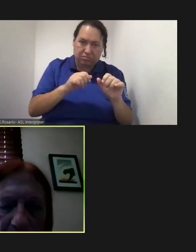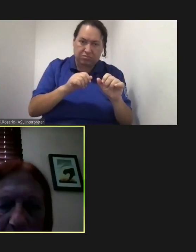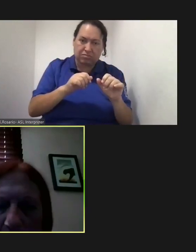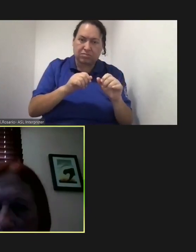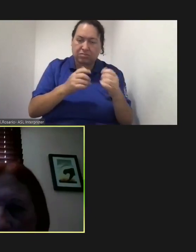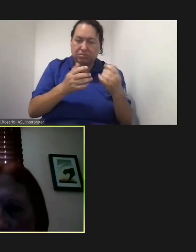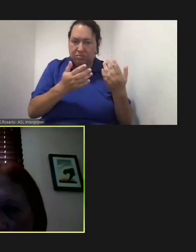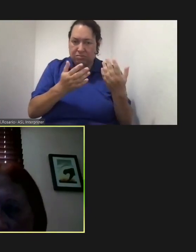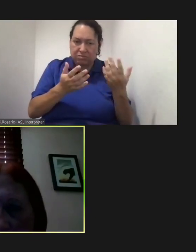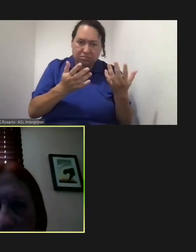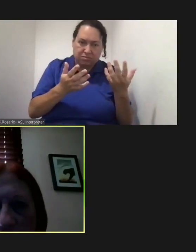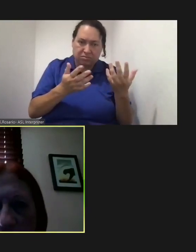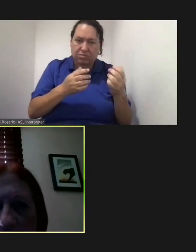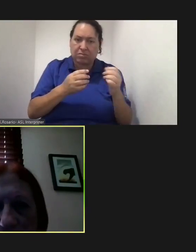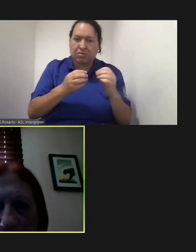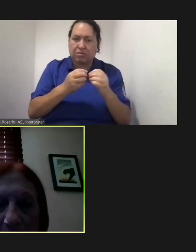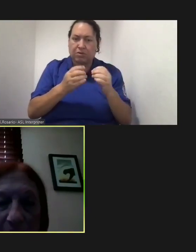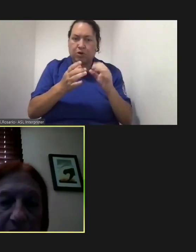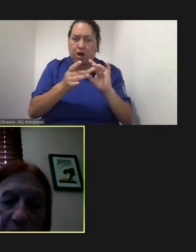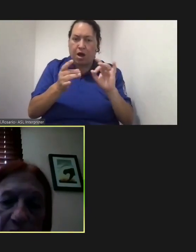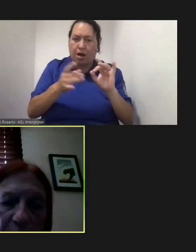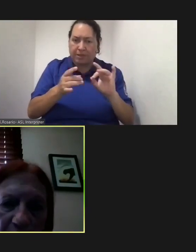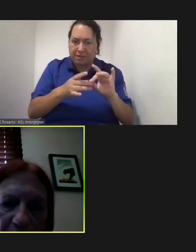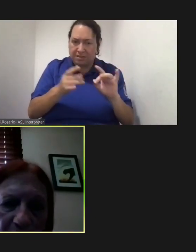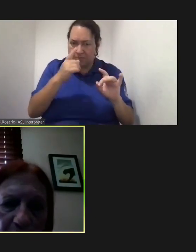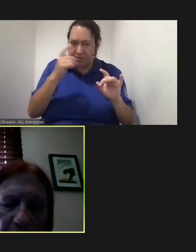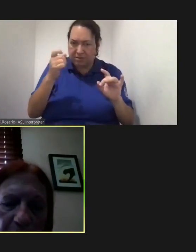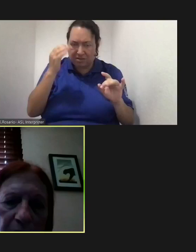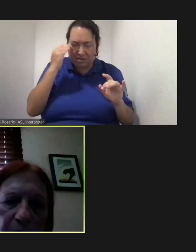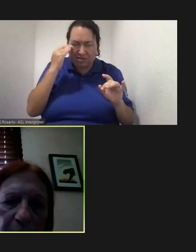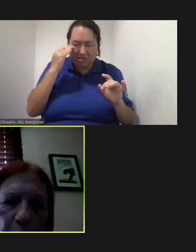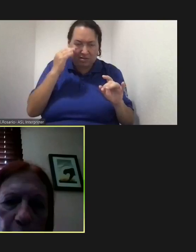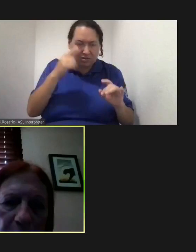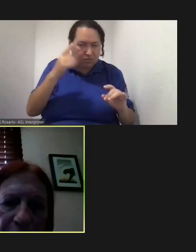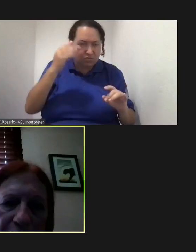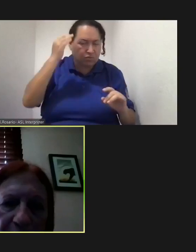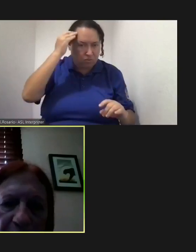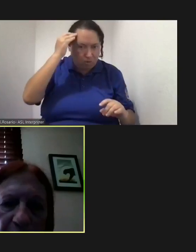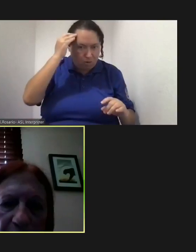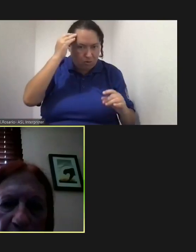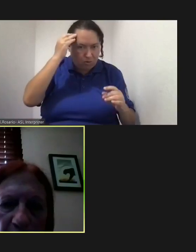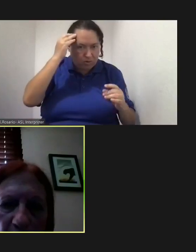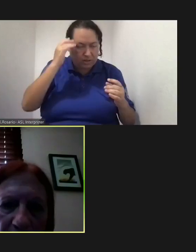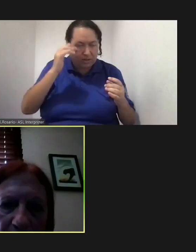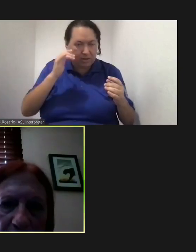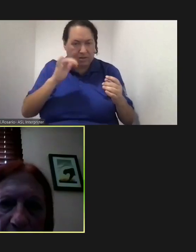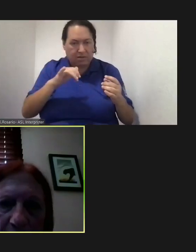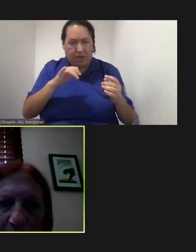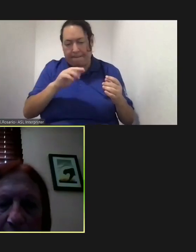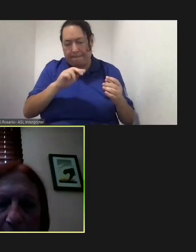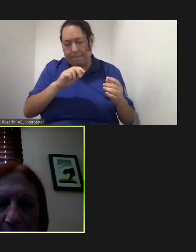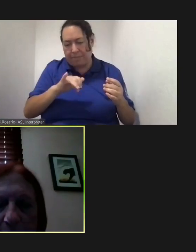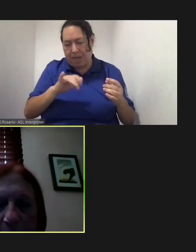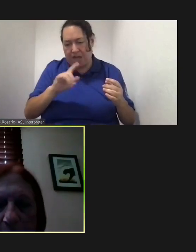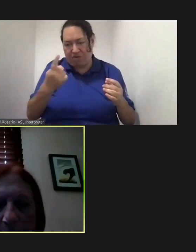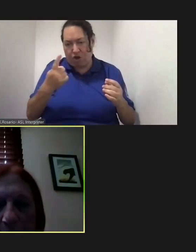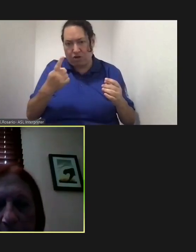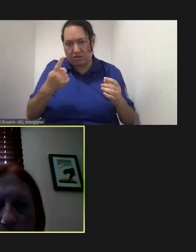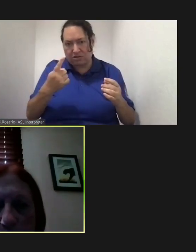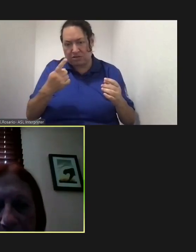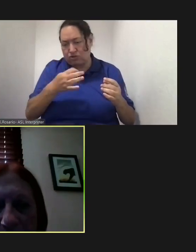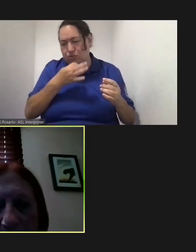comment? Because I know you know that May 1 is just around the corner,